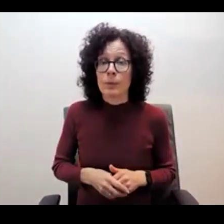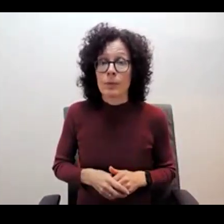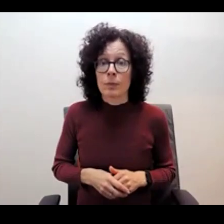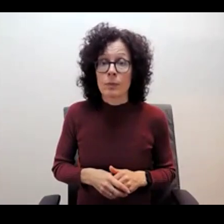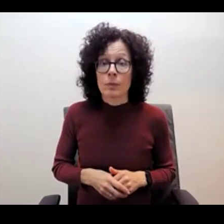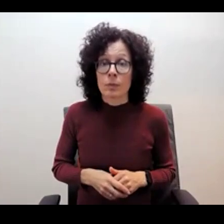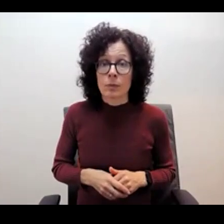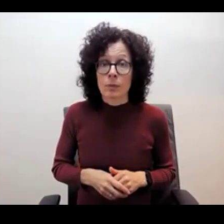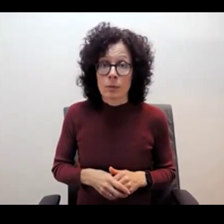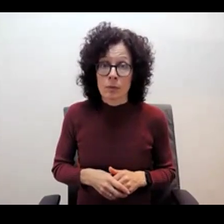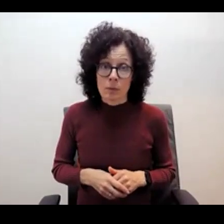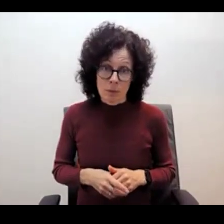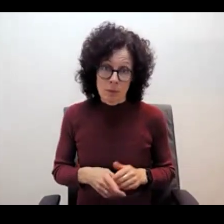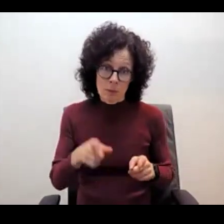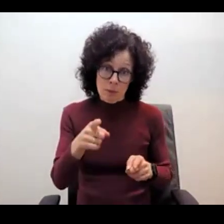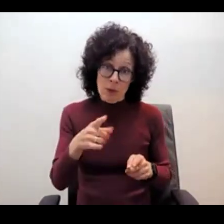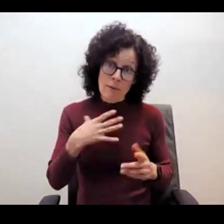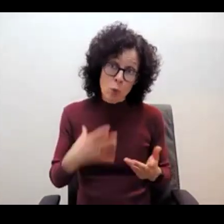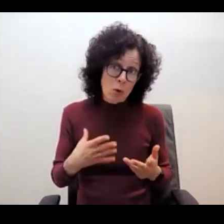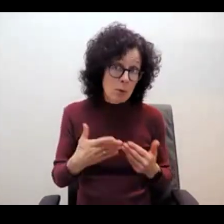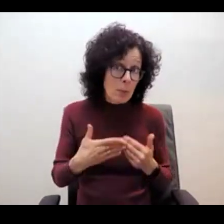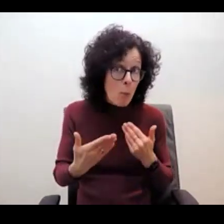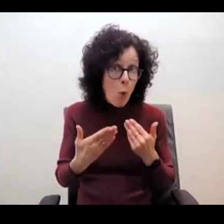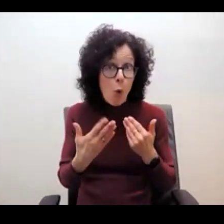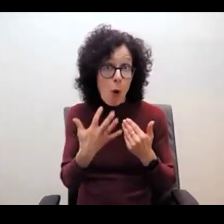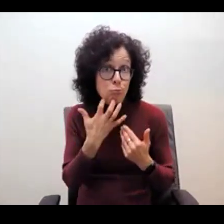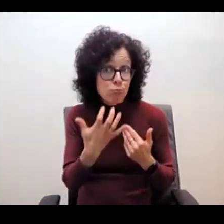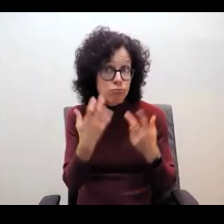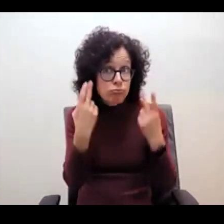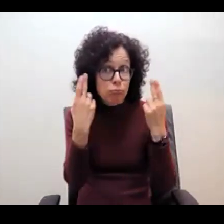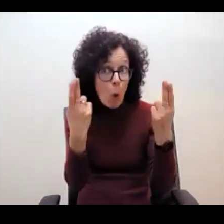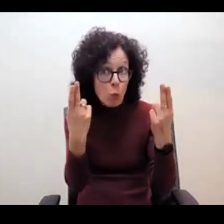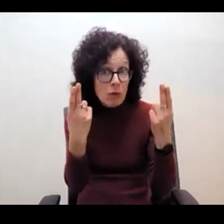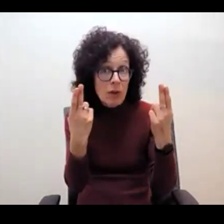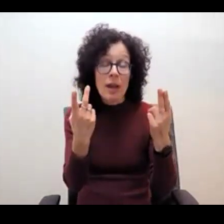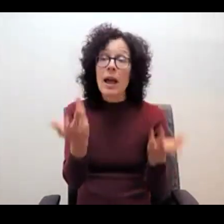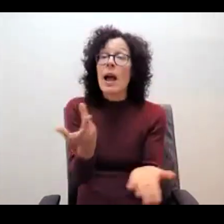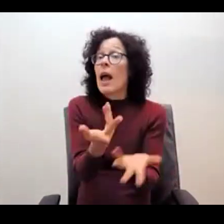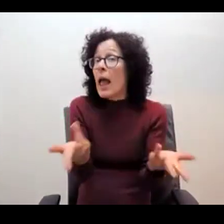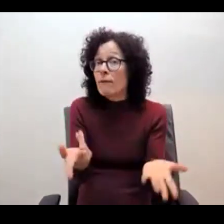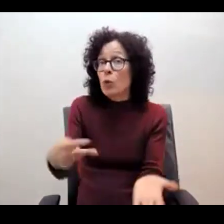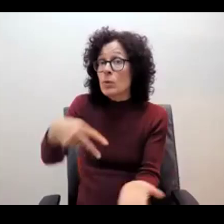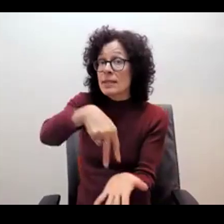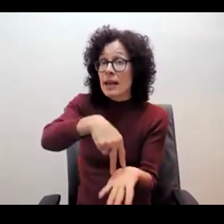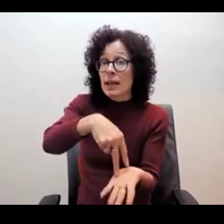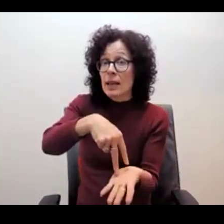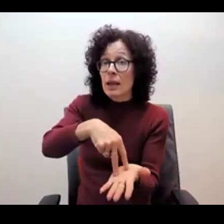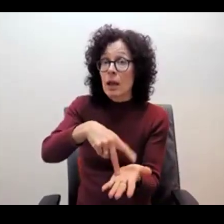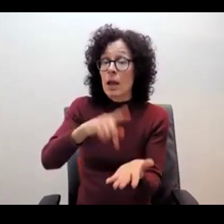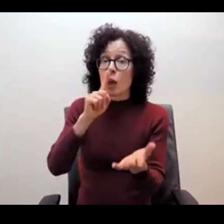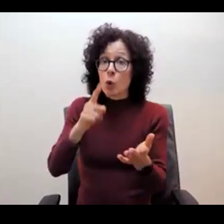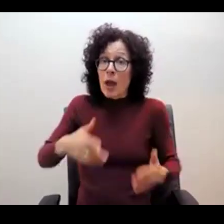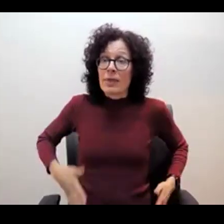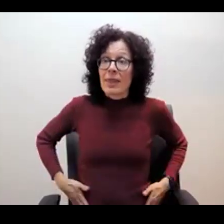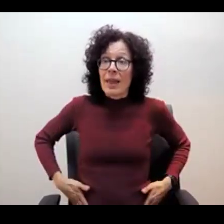And if you'd like to be a little bolder and you're standing on your feet, you can bring the hips